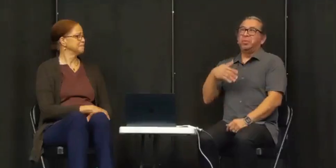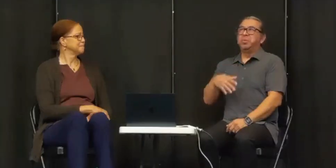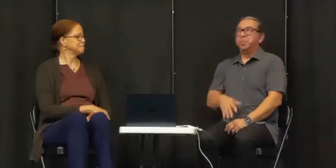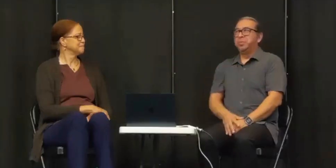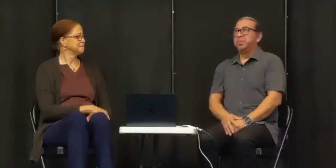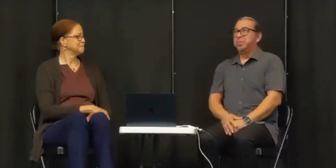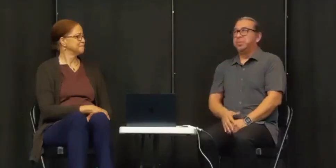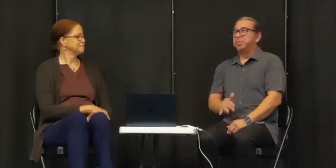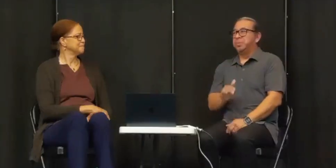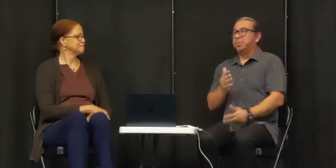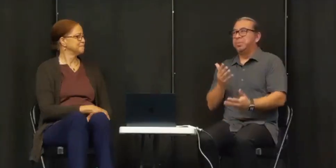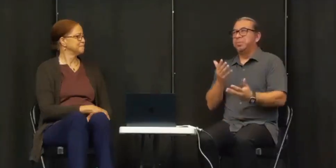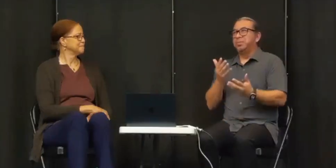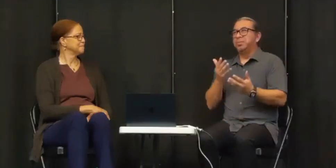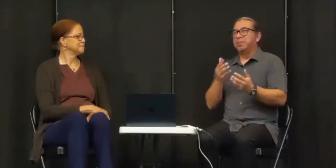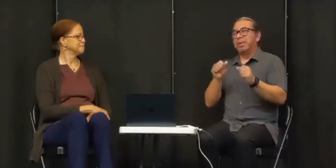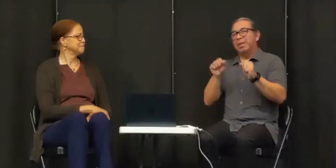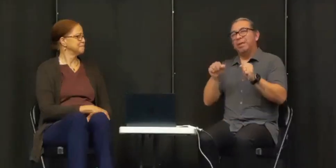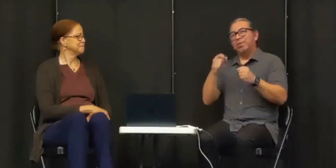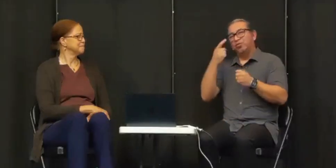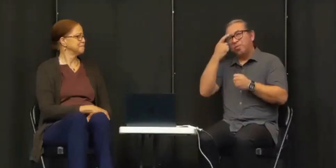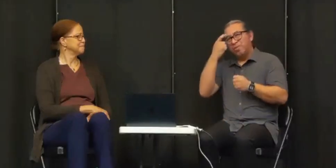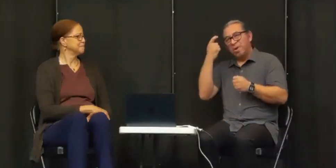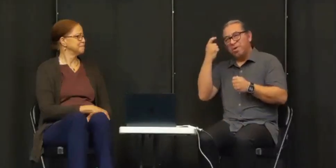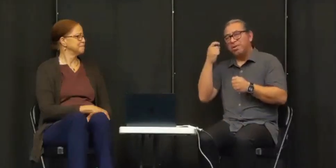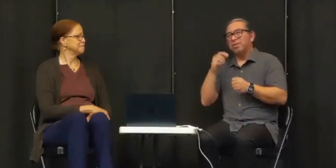The impact on us is pretty heavy. It's substantial.